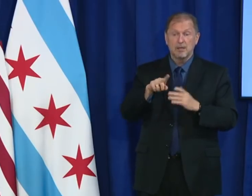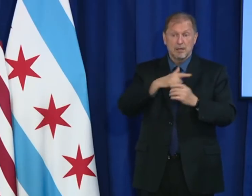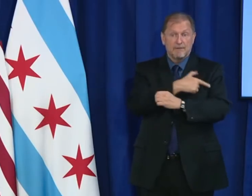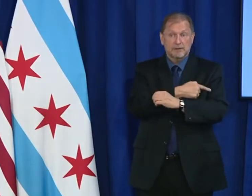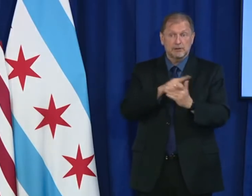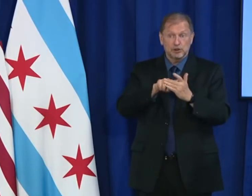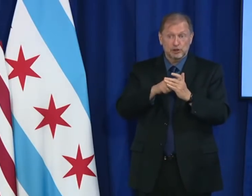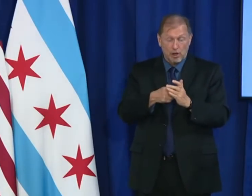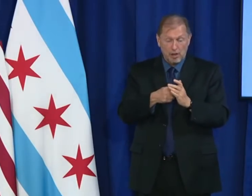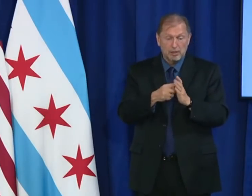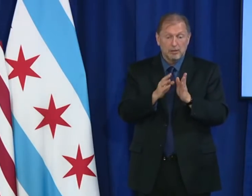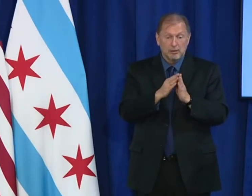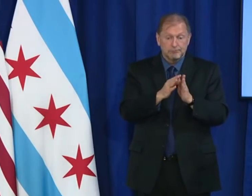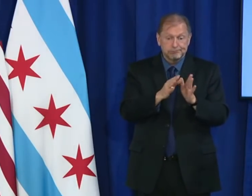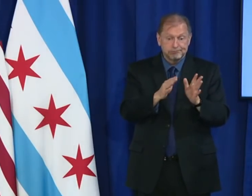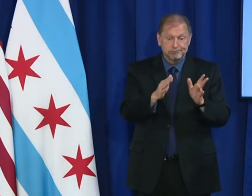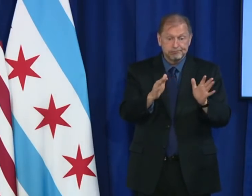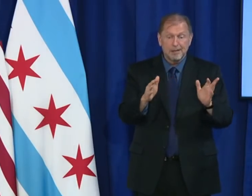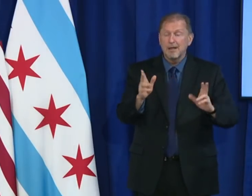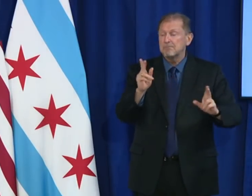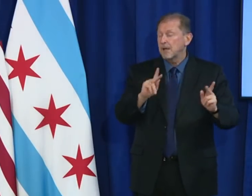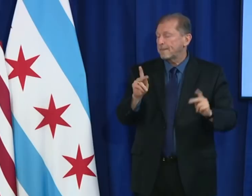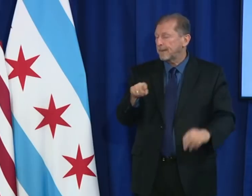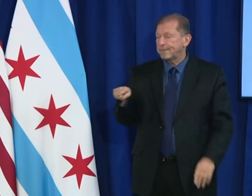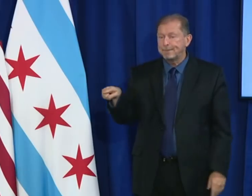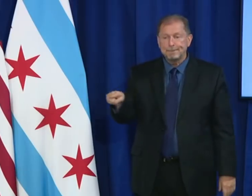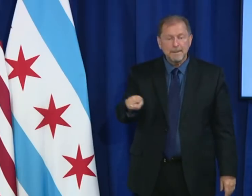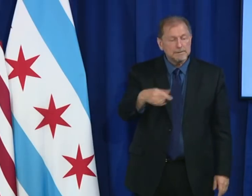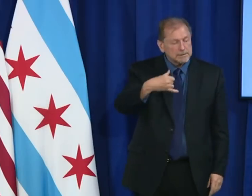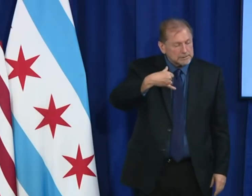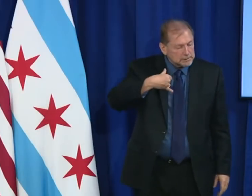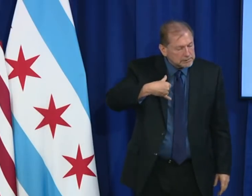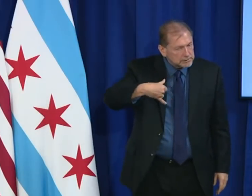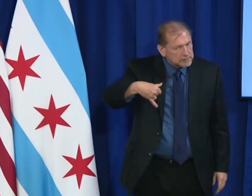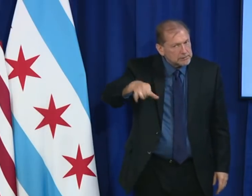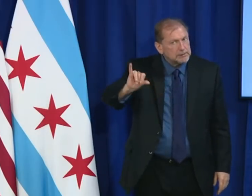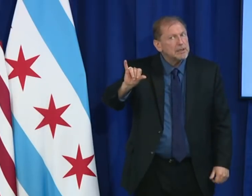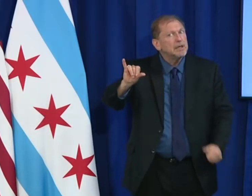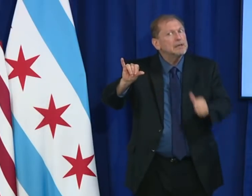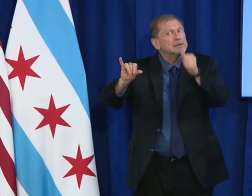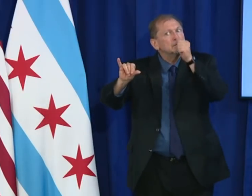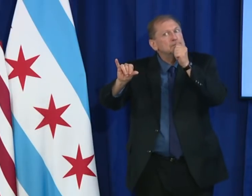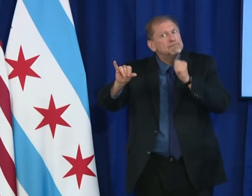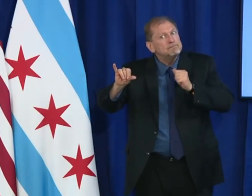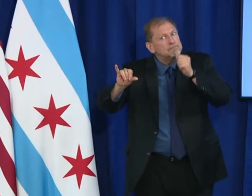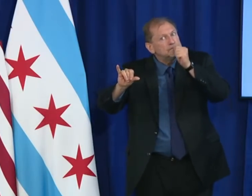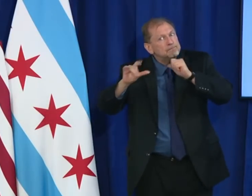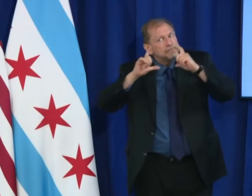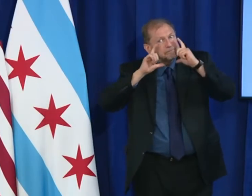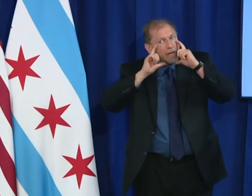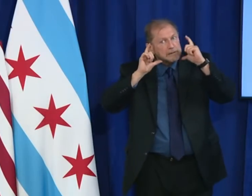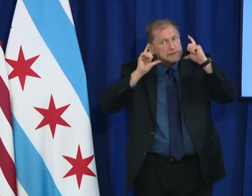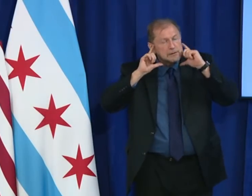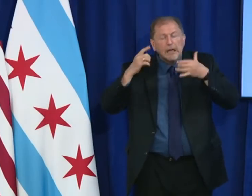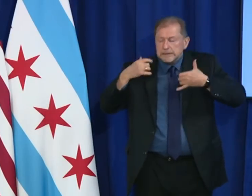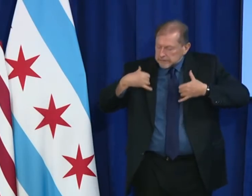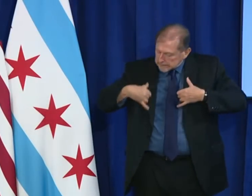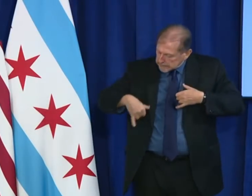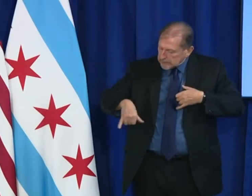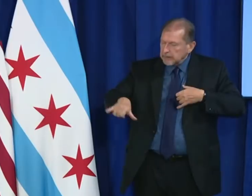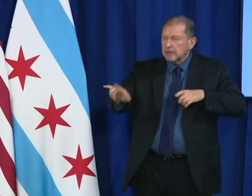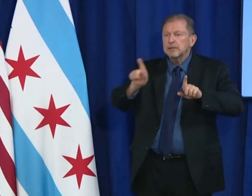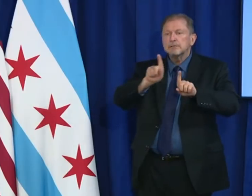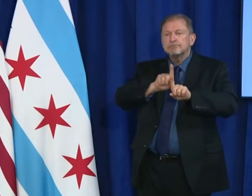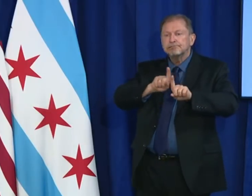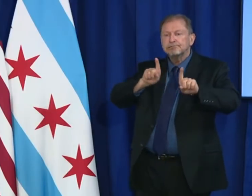out, we are going to need people to keep wearing their masks, to keep social distancing, even the people who have